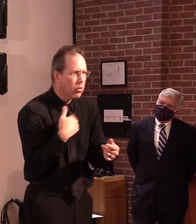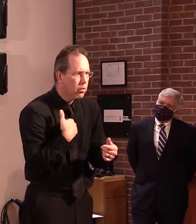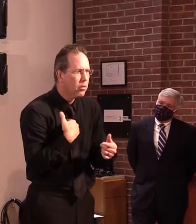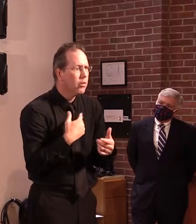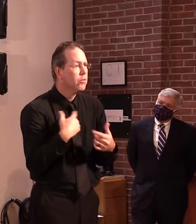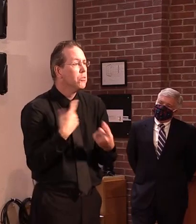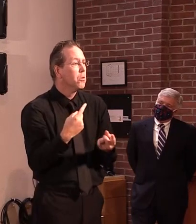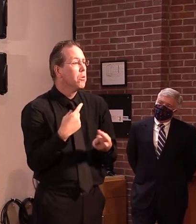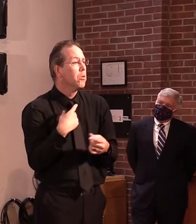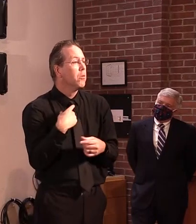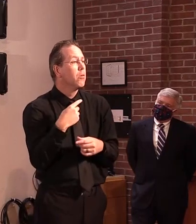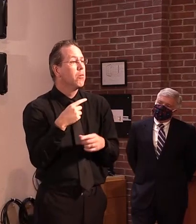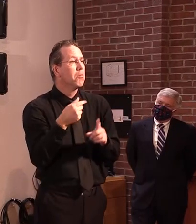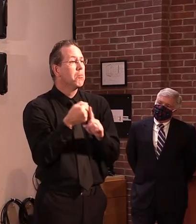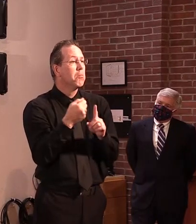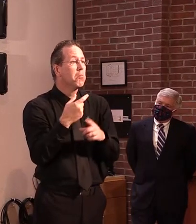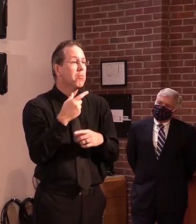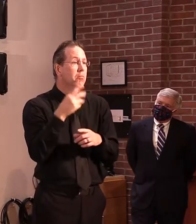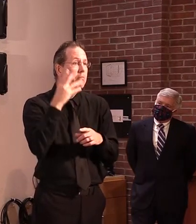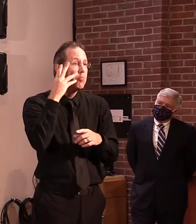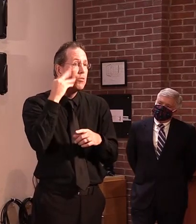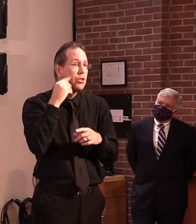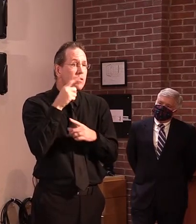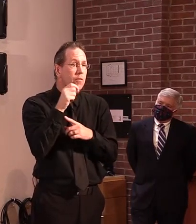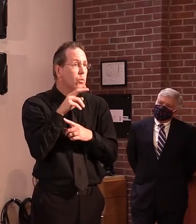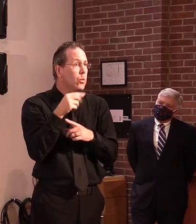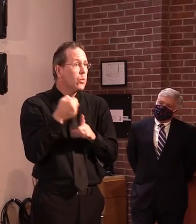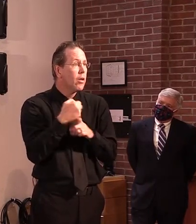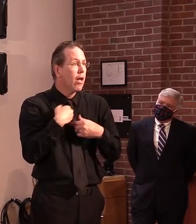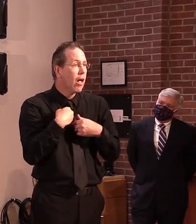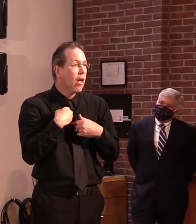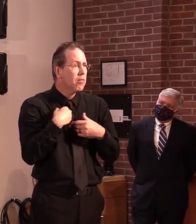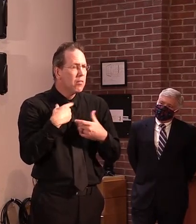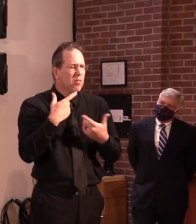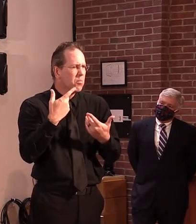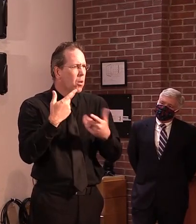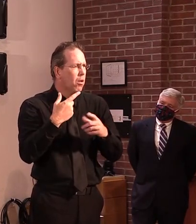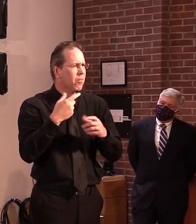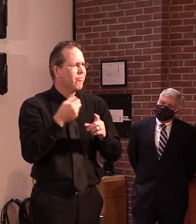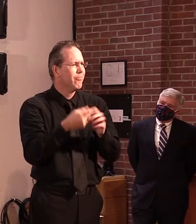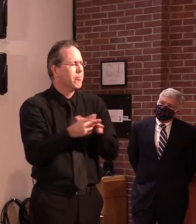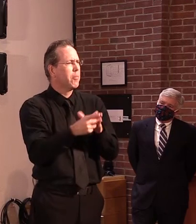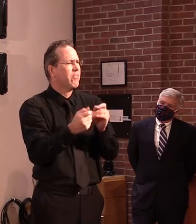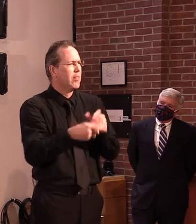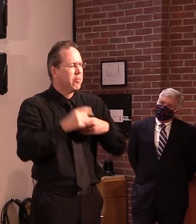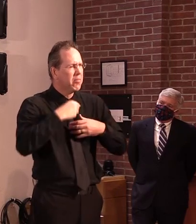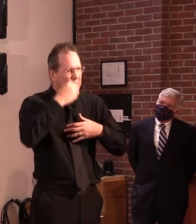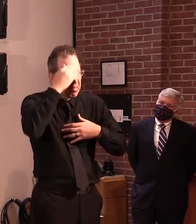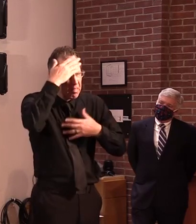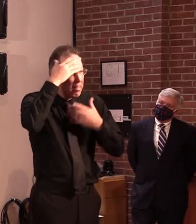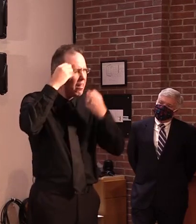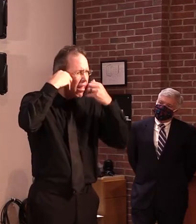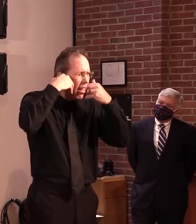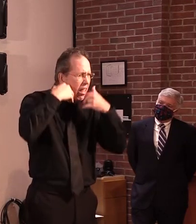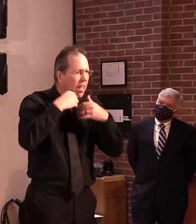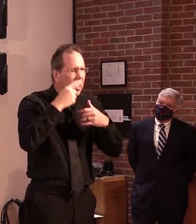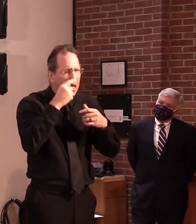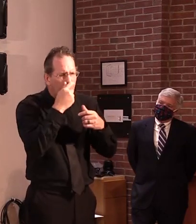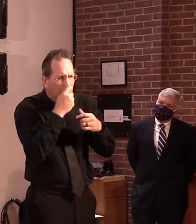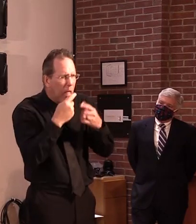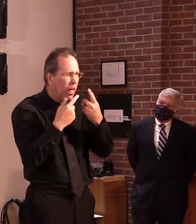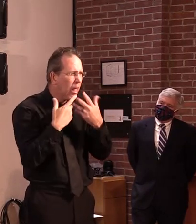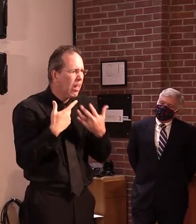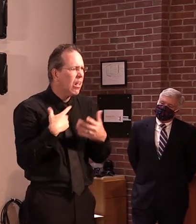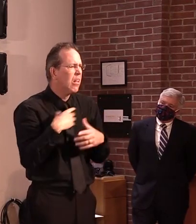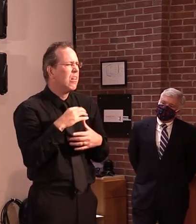High fever, cough, they can have some chest discomfort with that. They can have the usual viral symptoms of